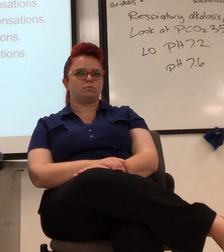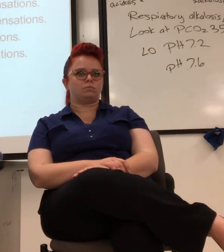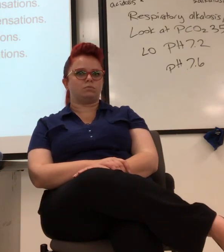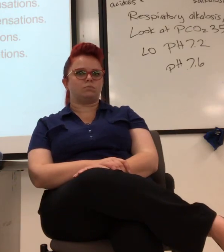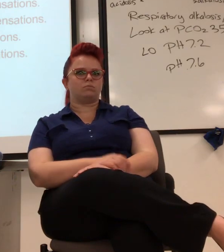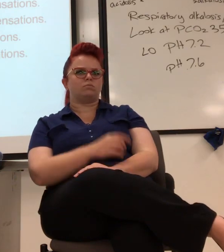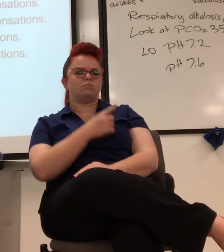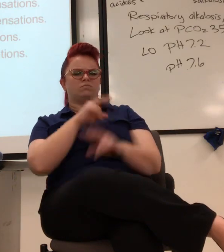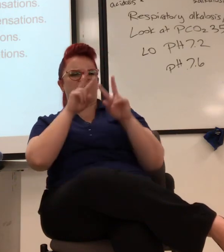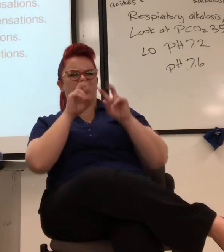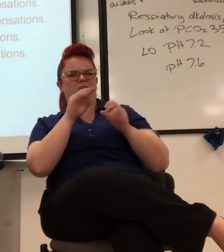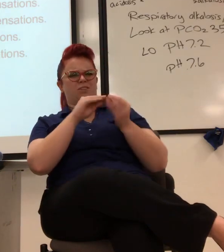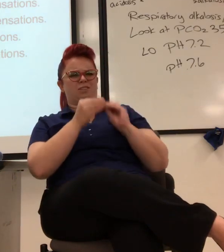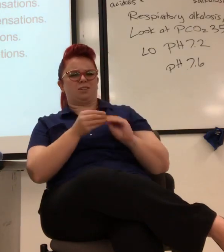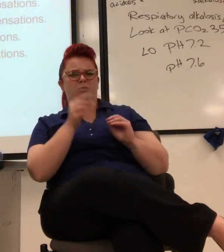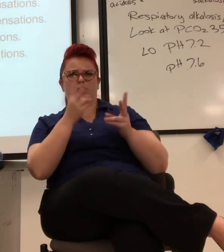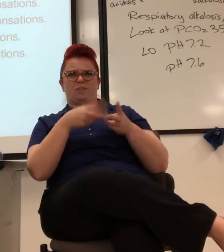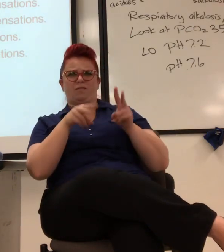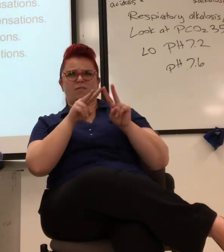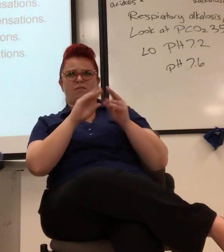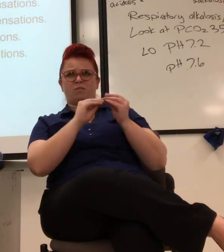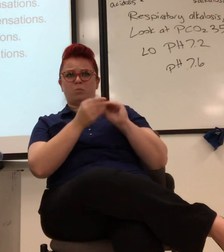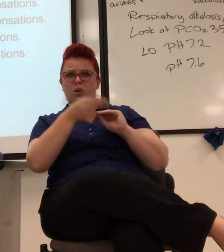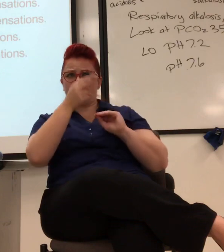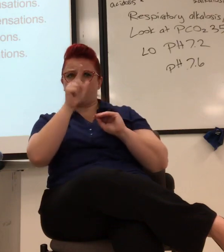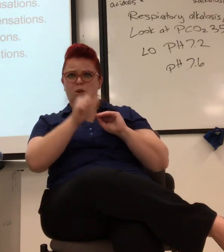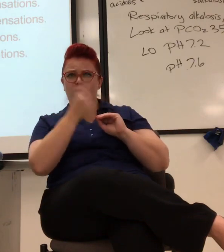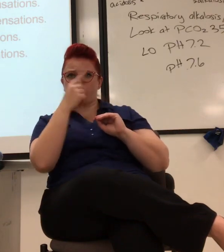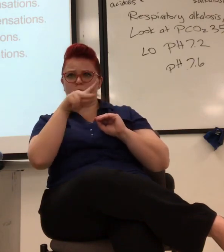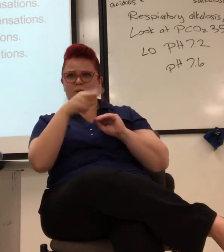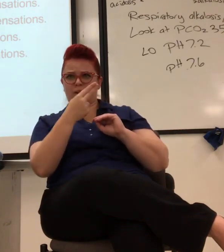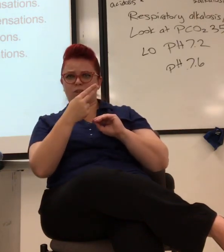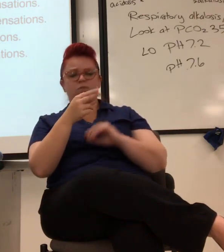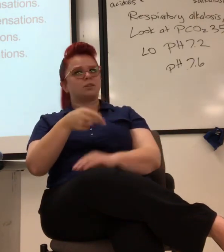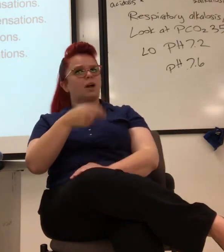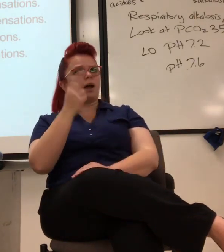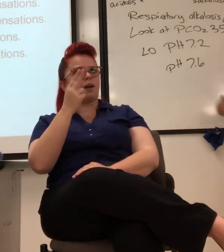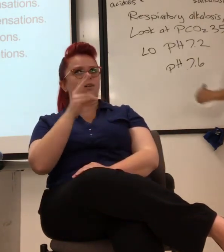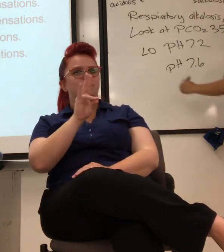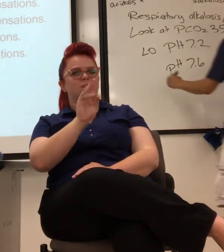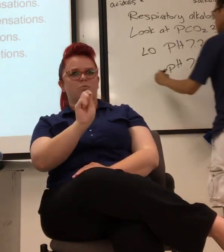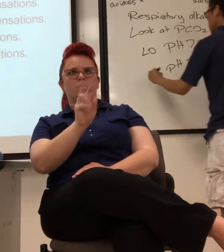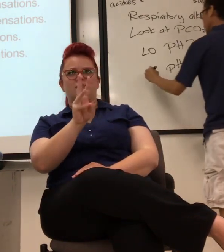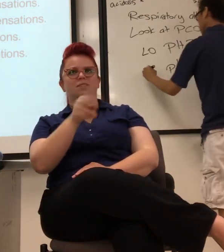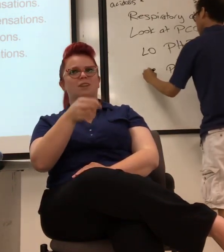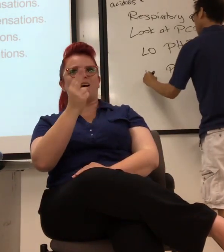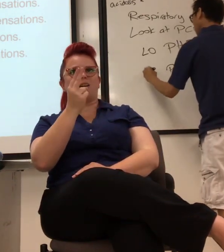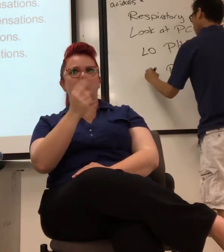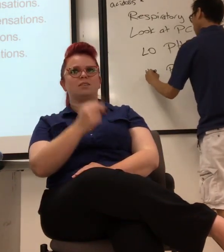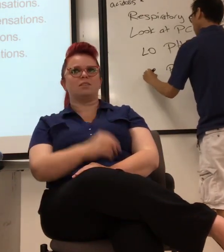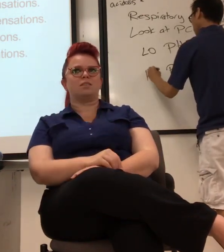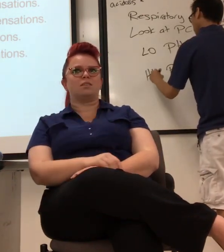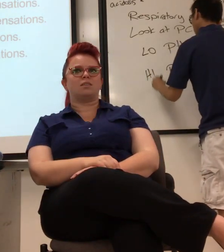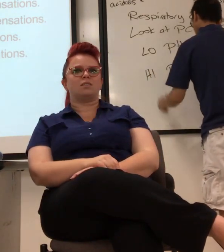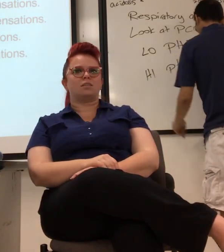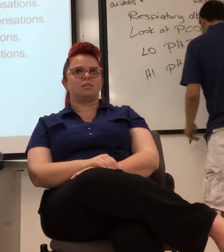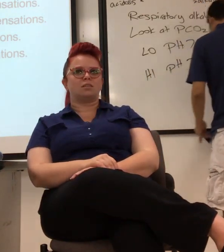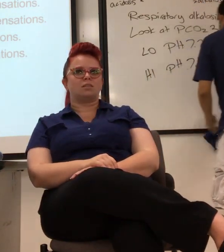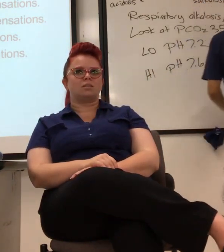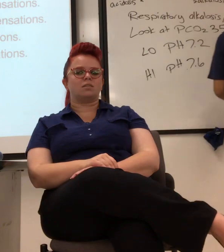So, a high level of CO2, you're creating more acid in the blood, you're acidifying the blood,